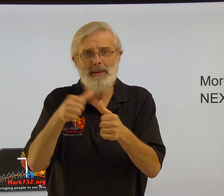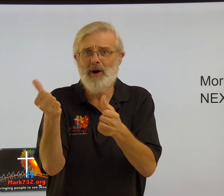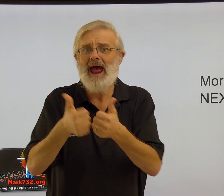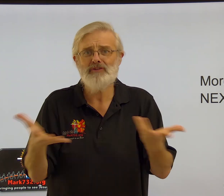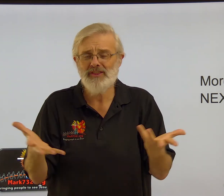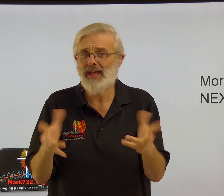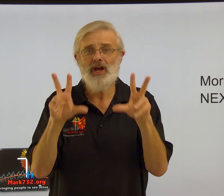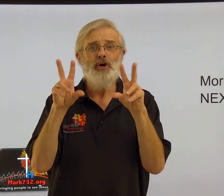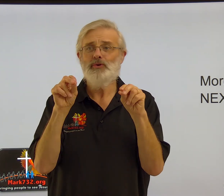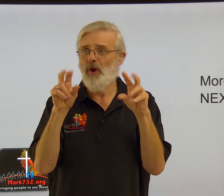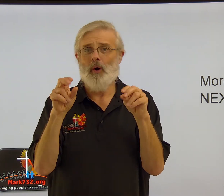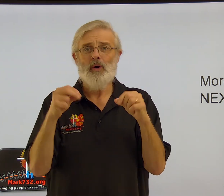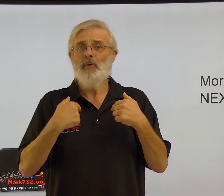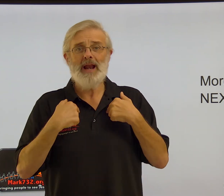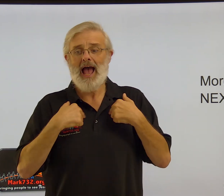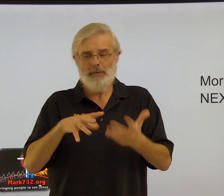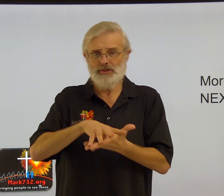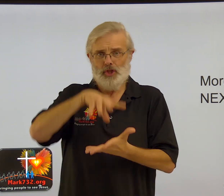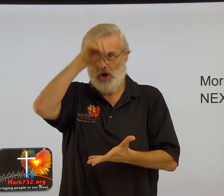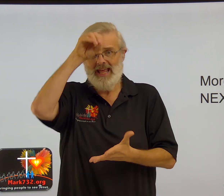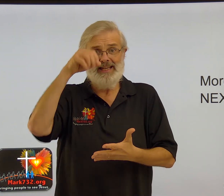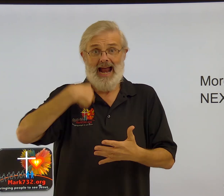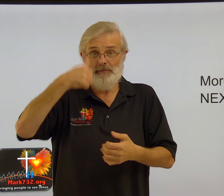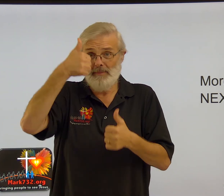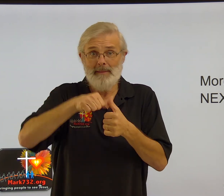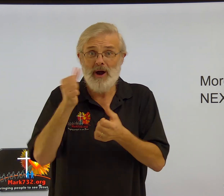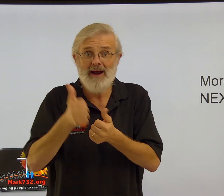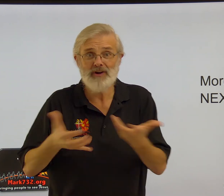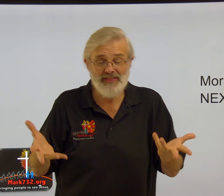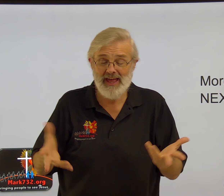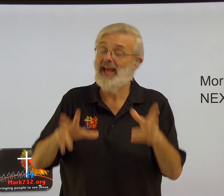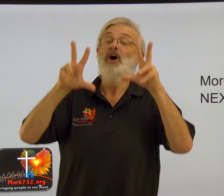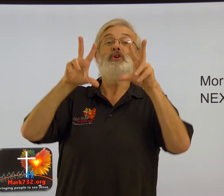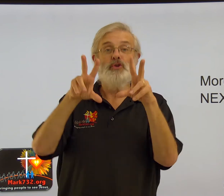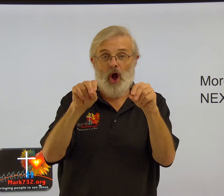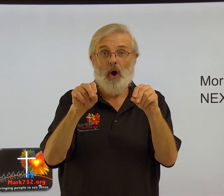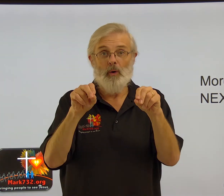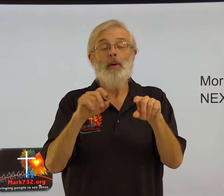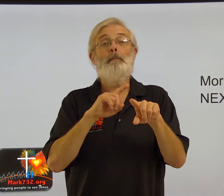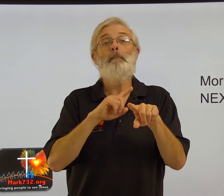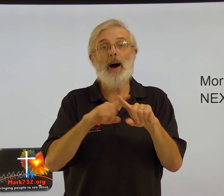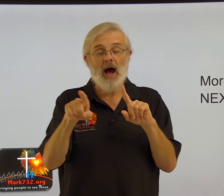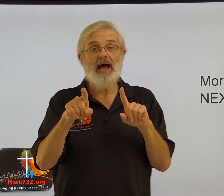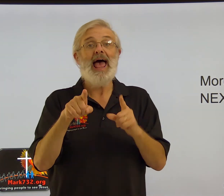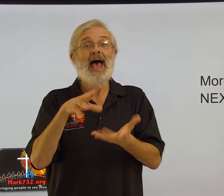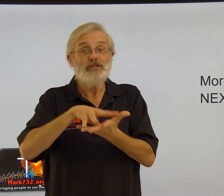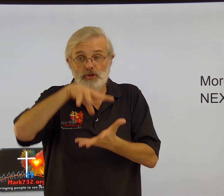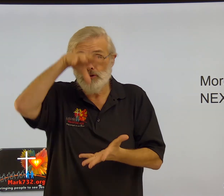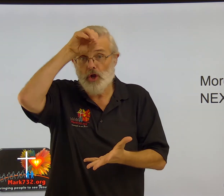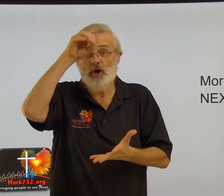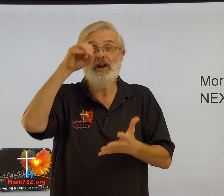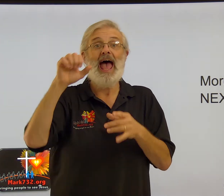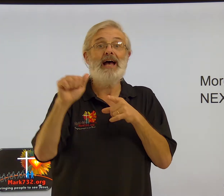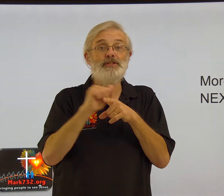everything? No. When I was learning, did I remember everything? No. But as you learn, as you